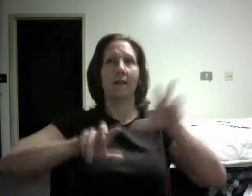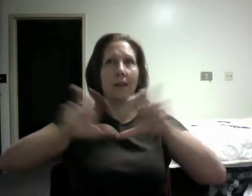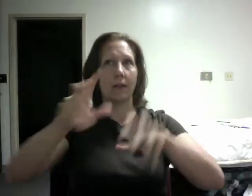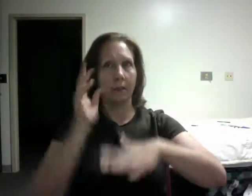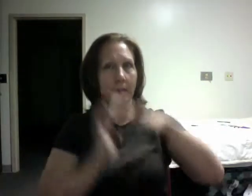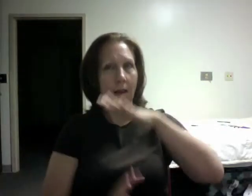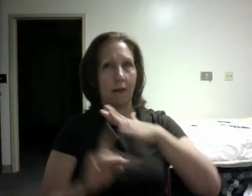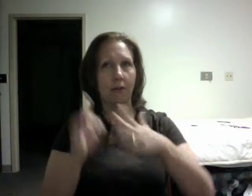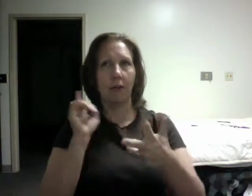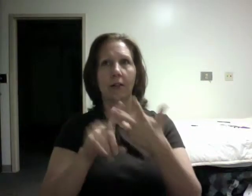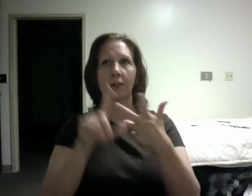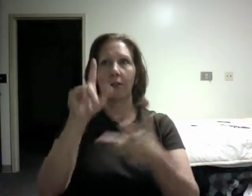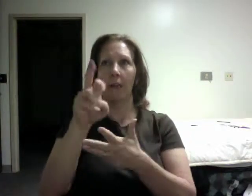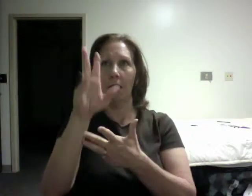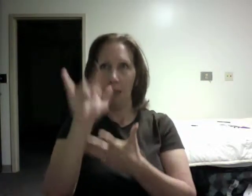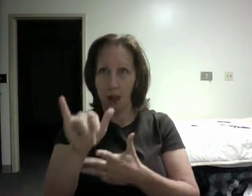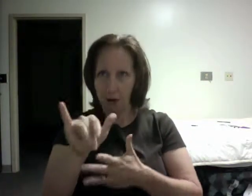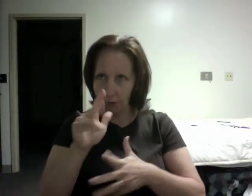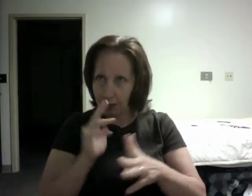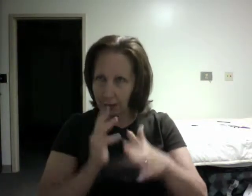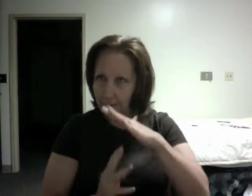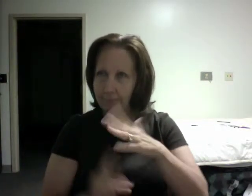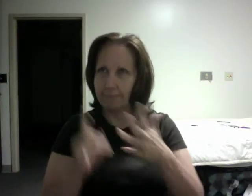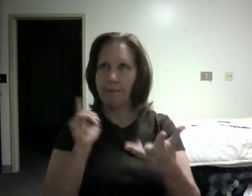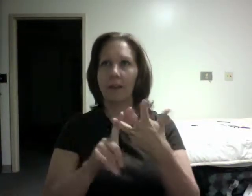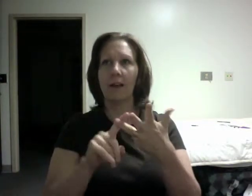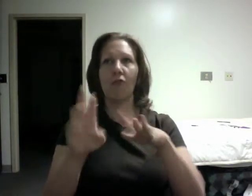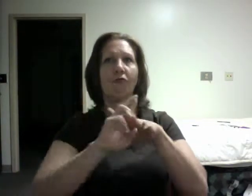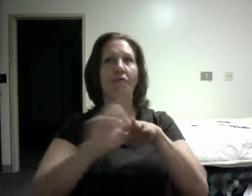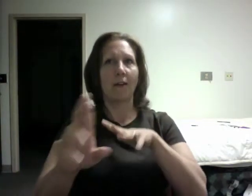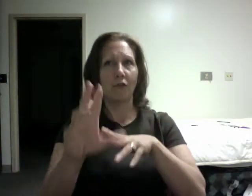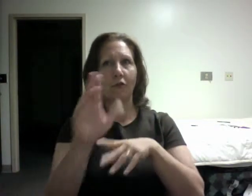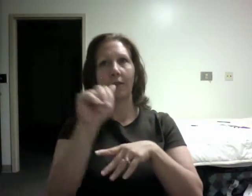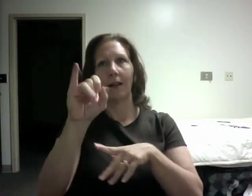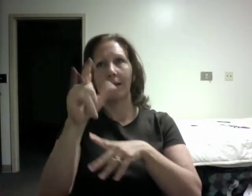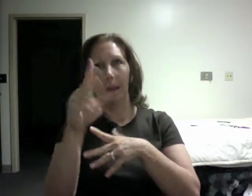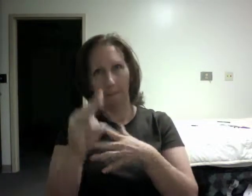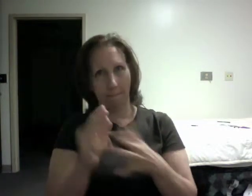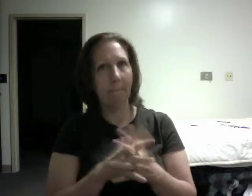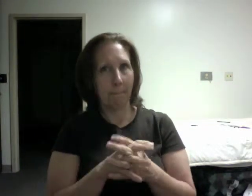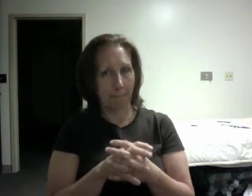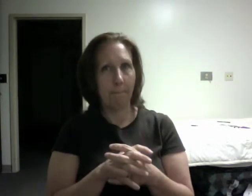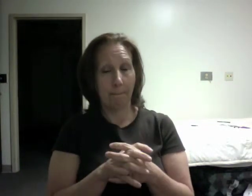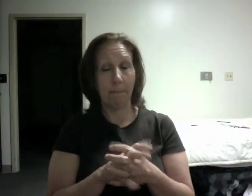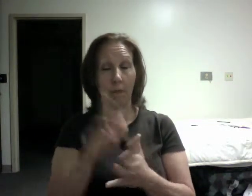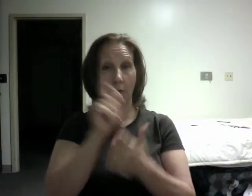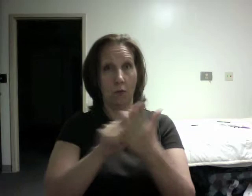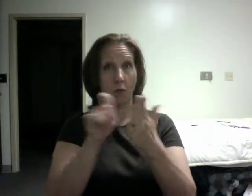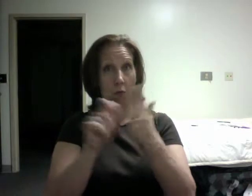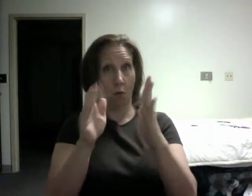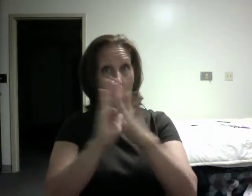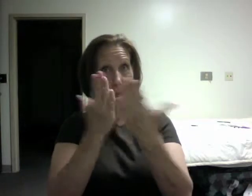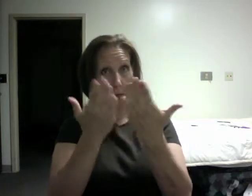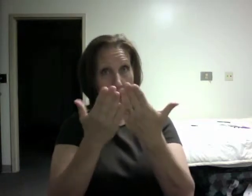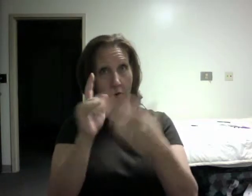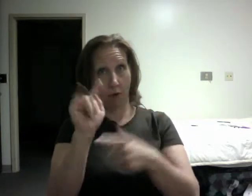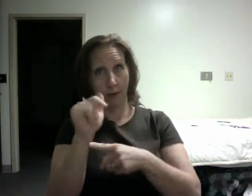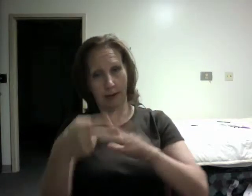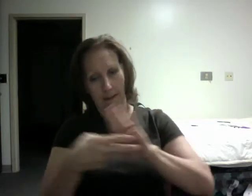adoption, and refugees and asylum. You will find in your notebooks under the tab Eligibility